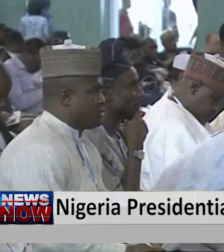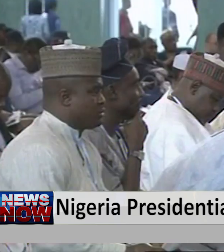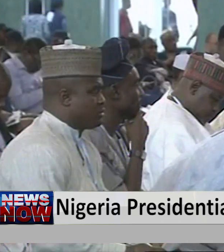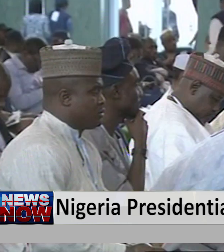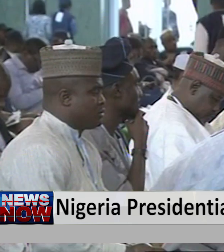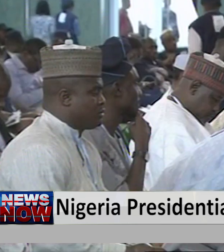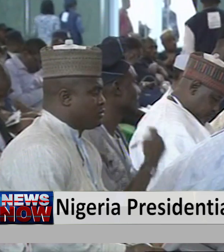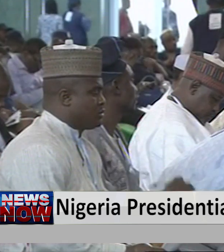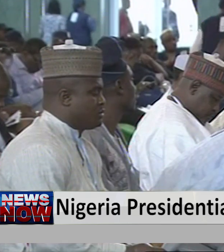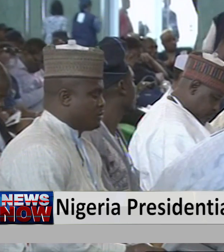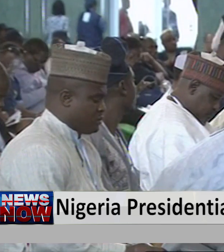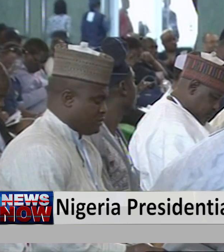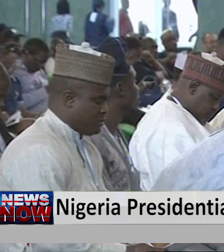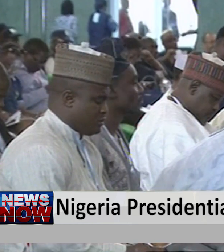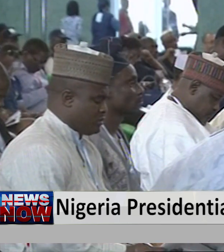State.